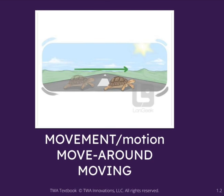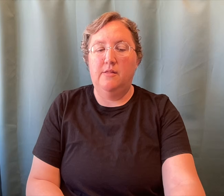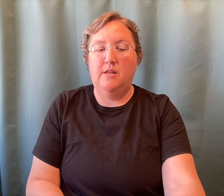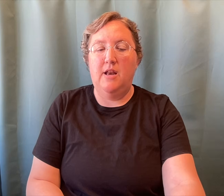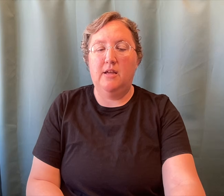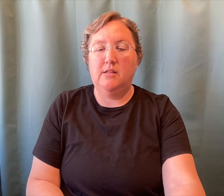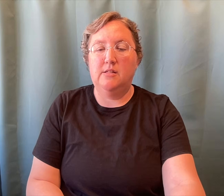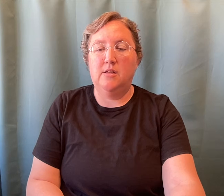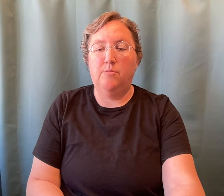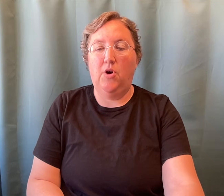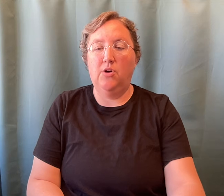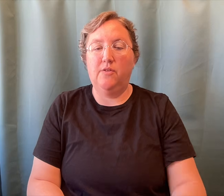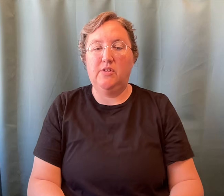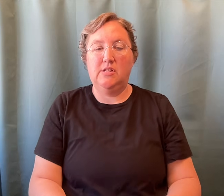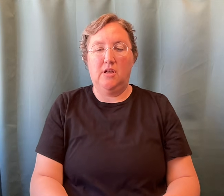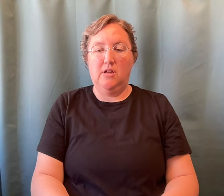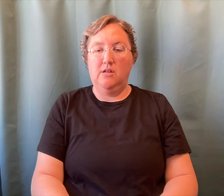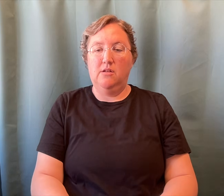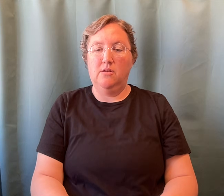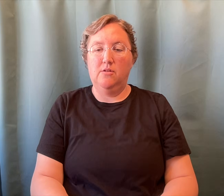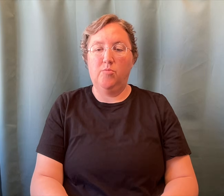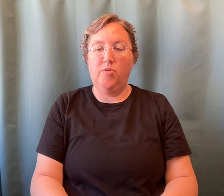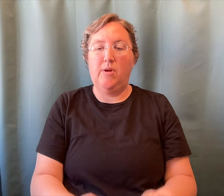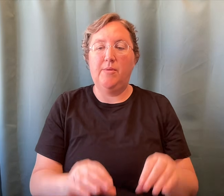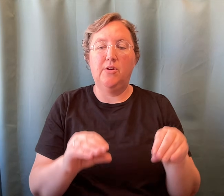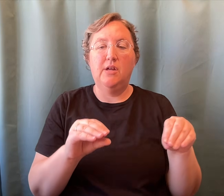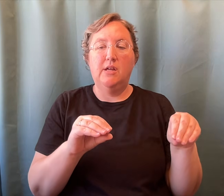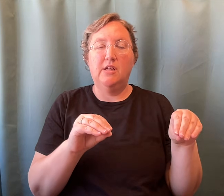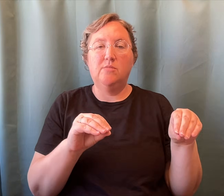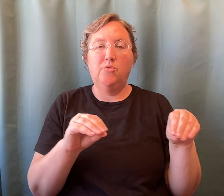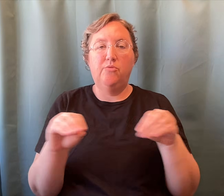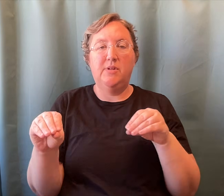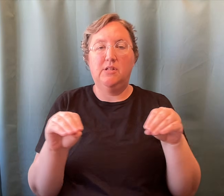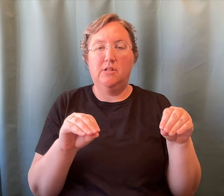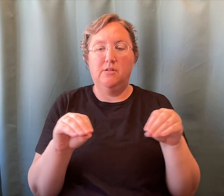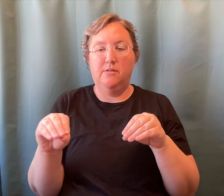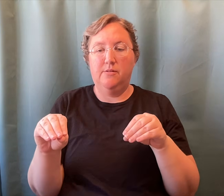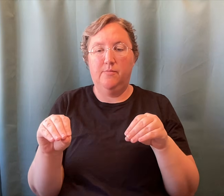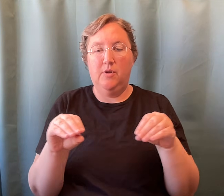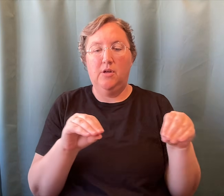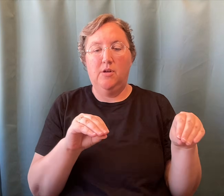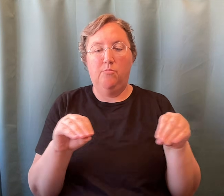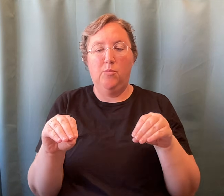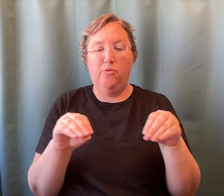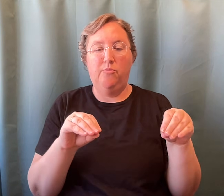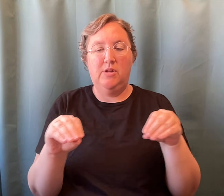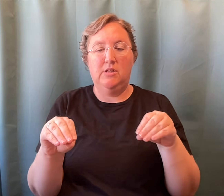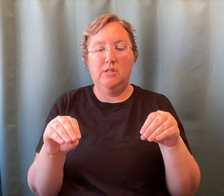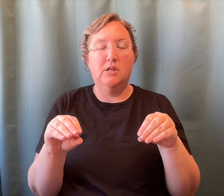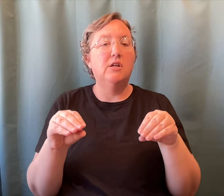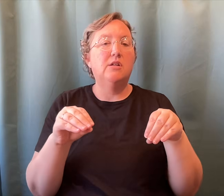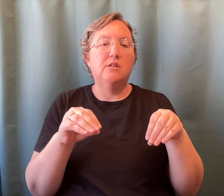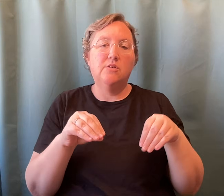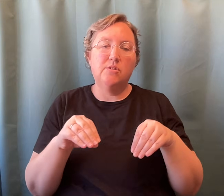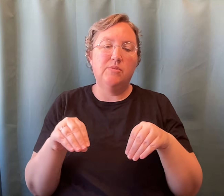The next part of a sign or parameter is movement. Movement. There's some